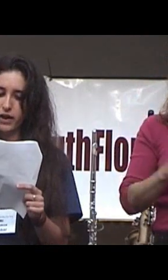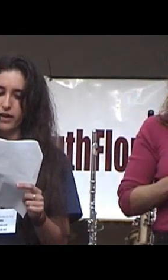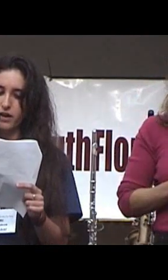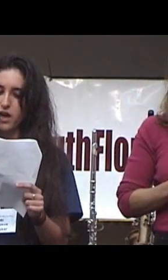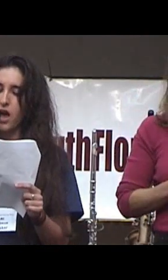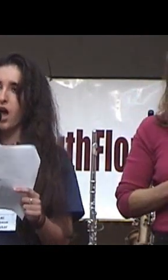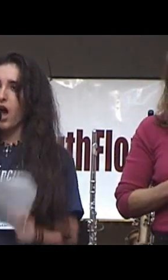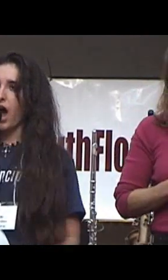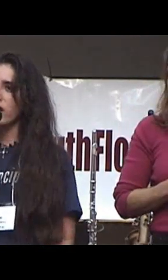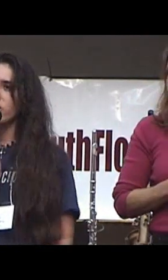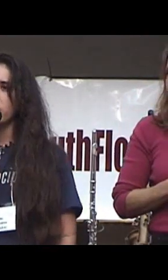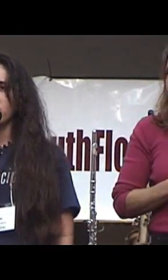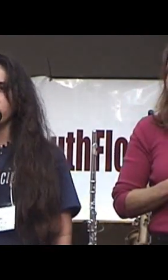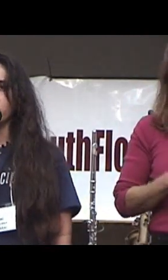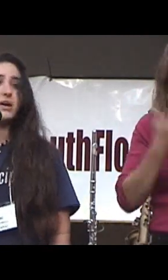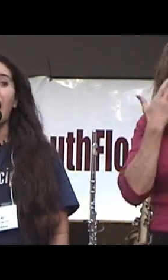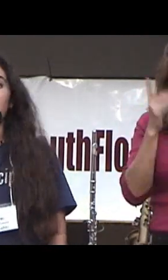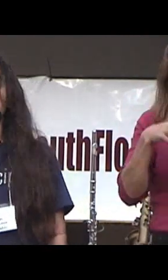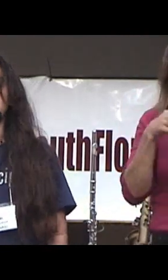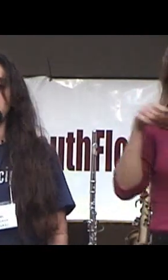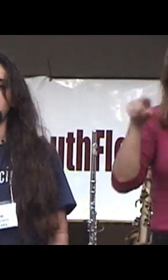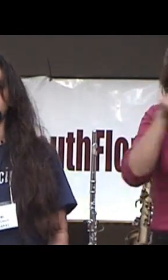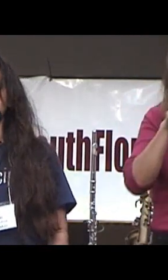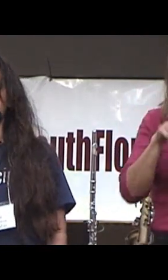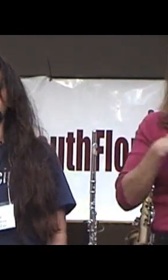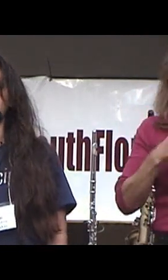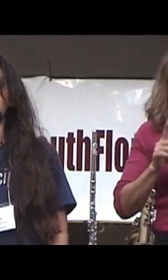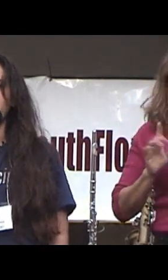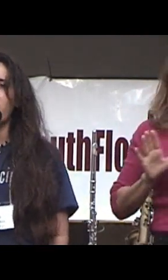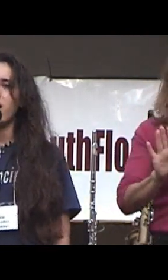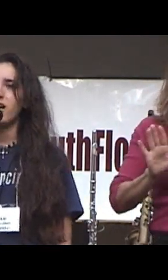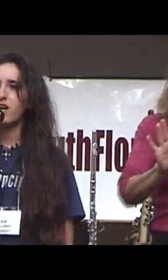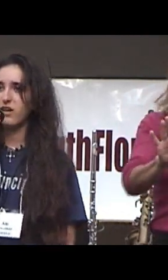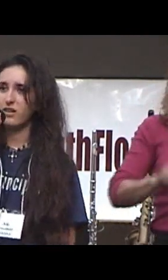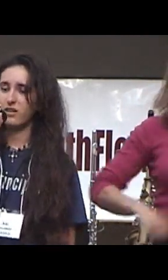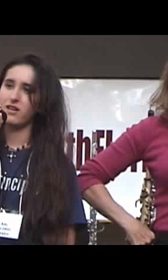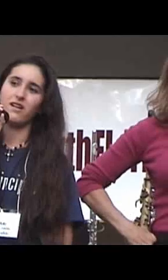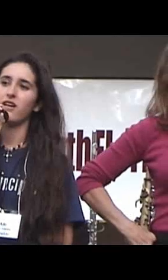anyway. I don't know about you, but I don't like being pushed around.